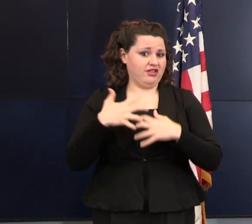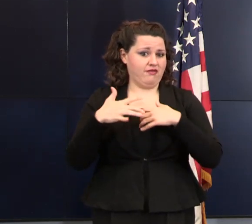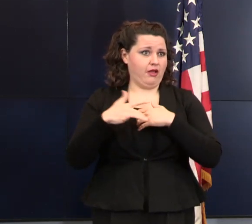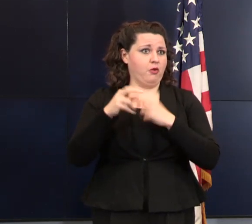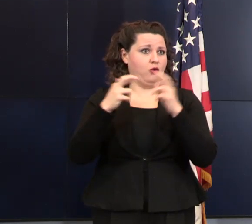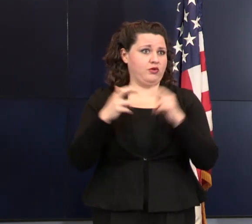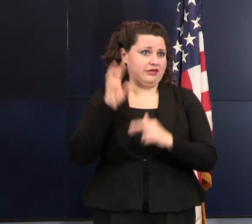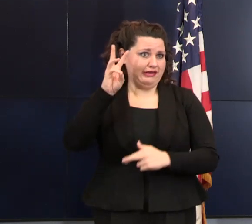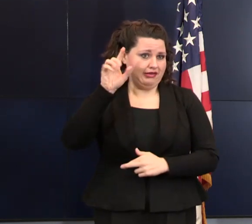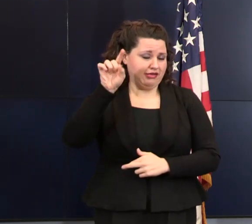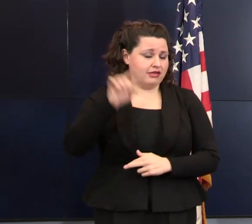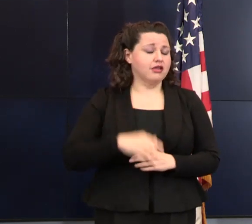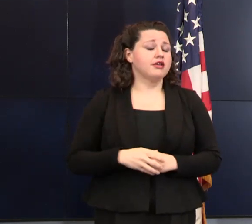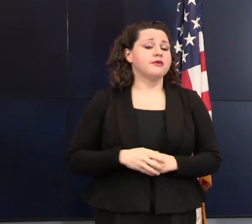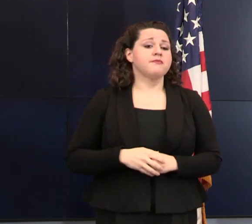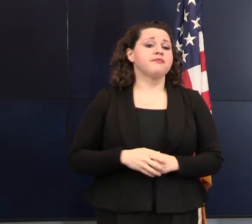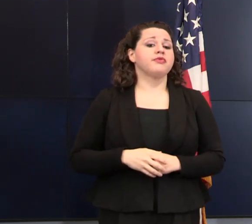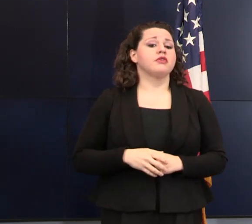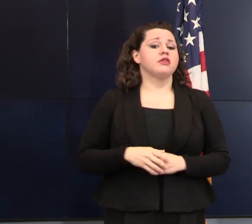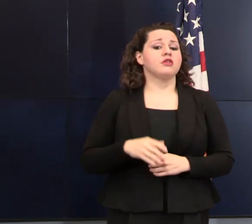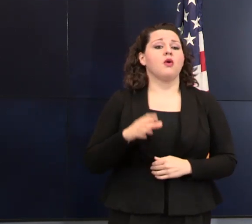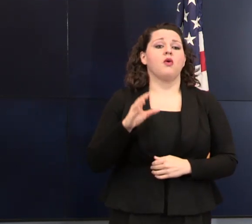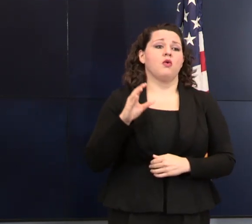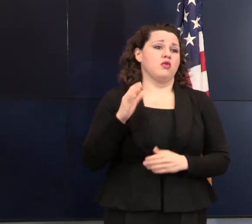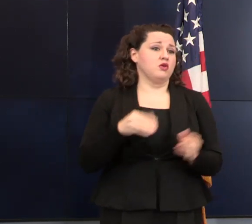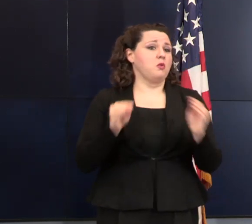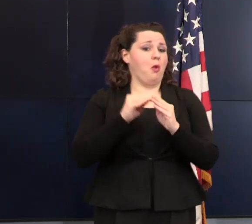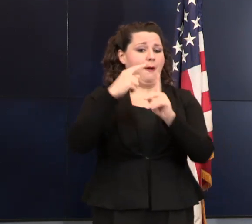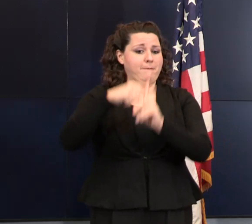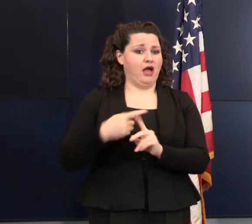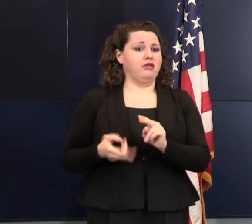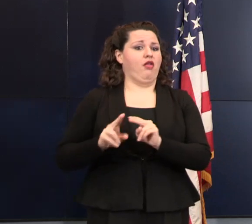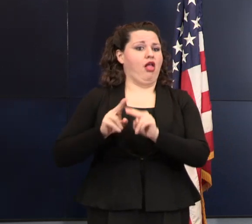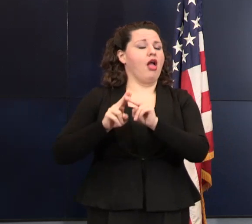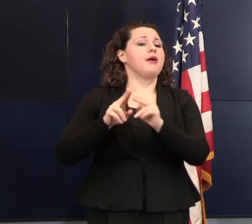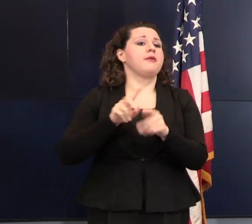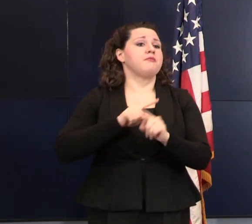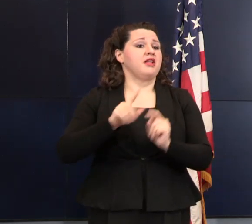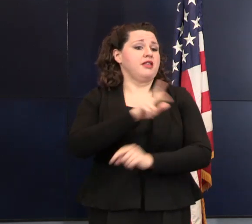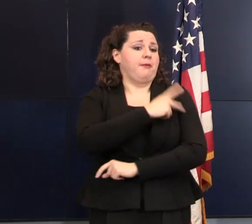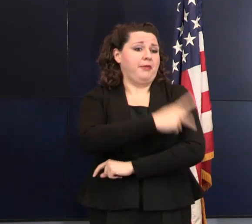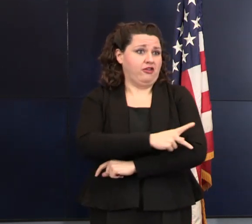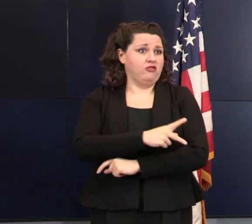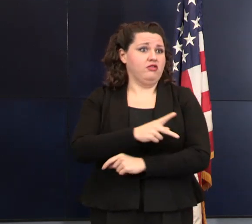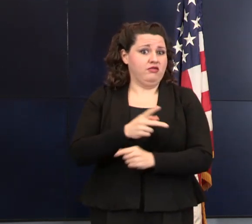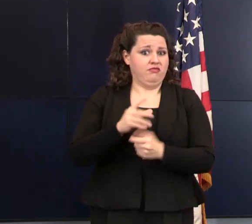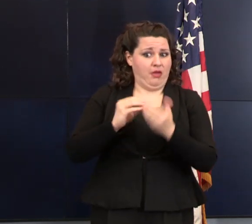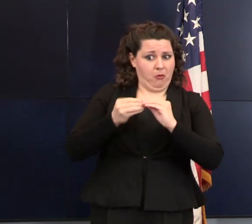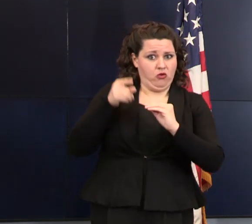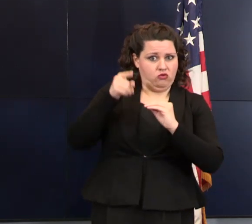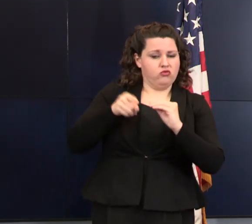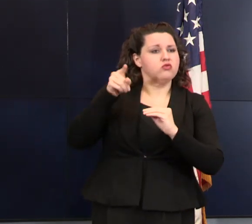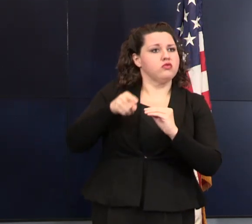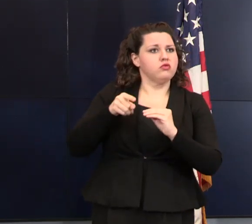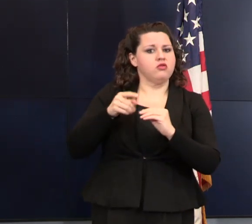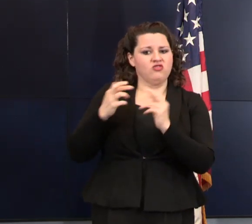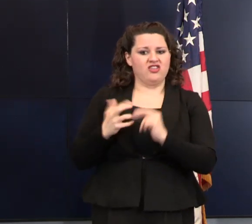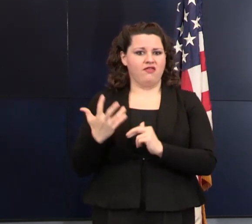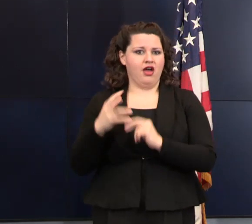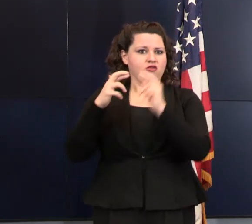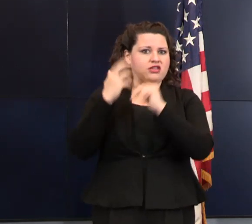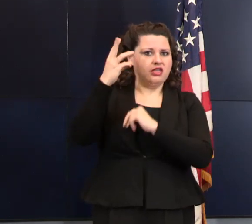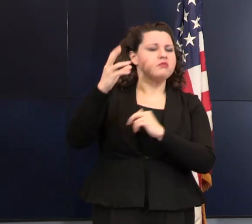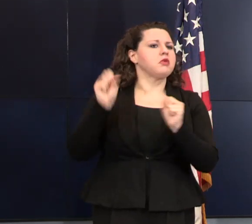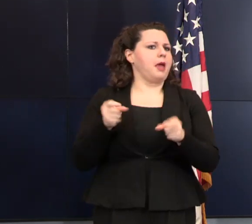hospitals. Despite our increasing cases, our patient volume in these regions is manageable.